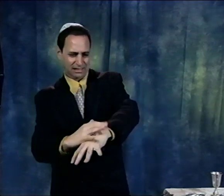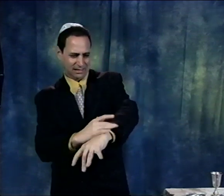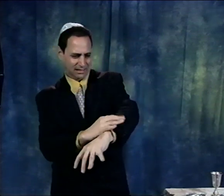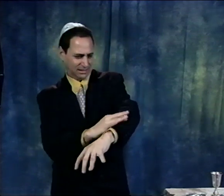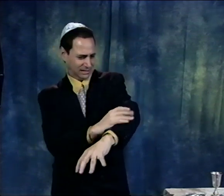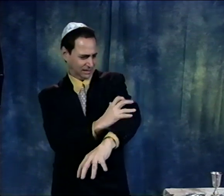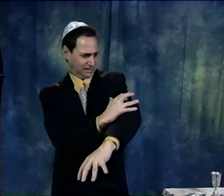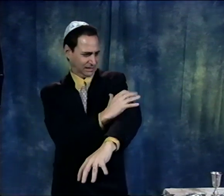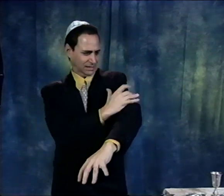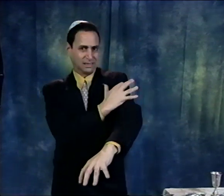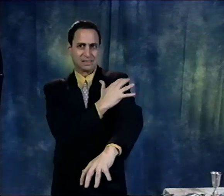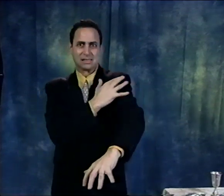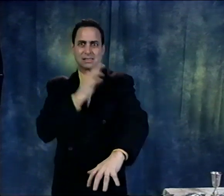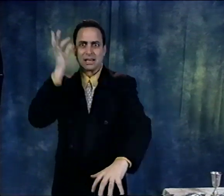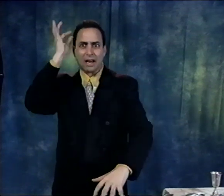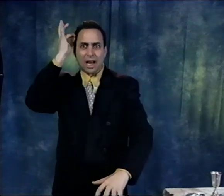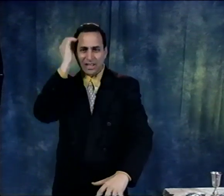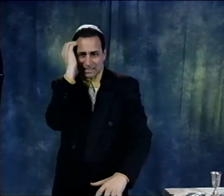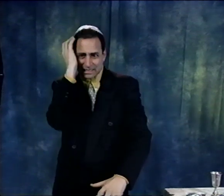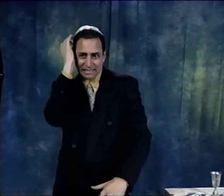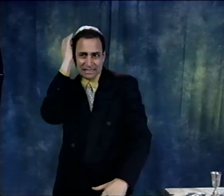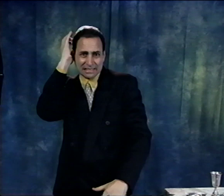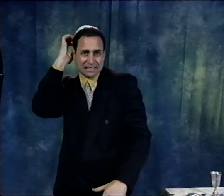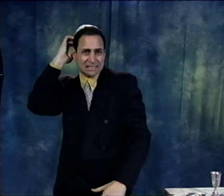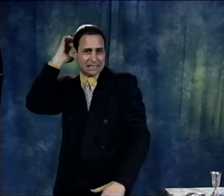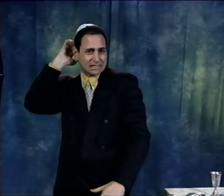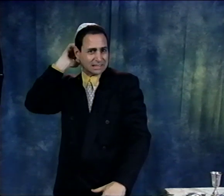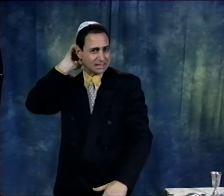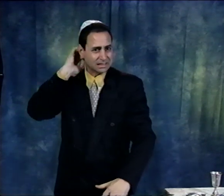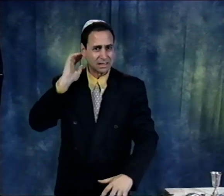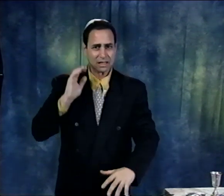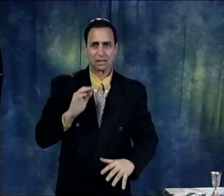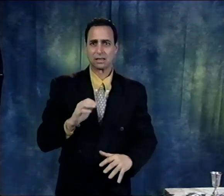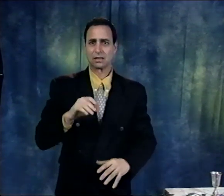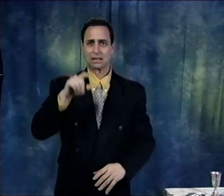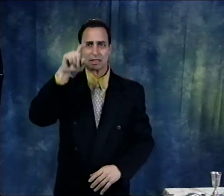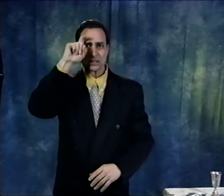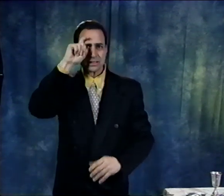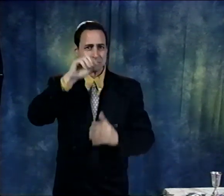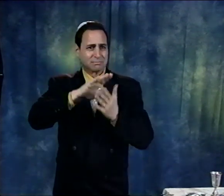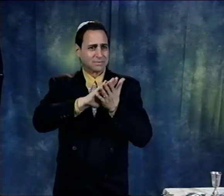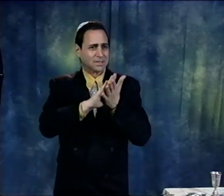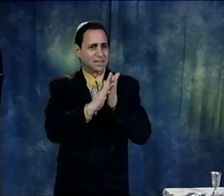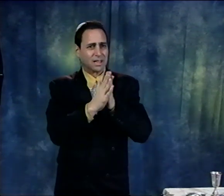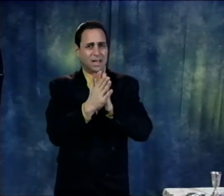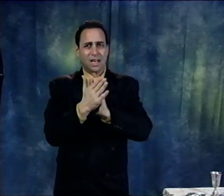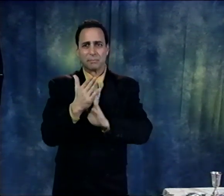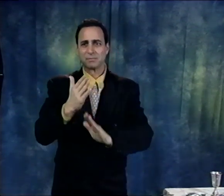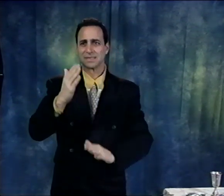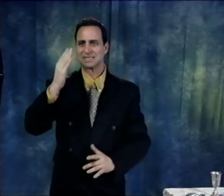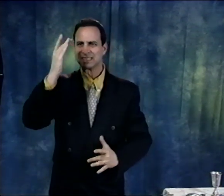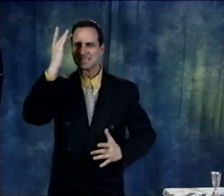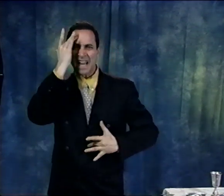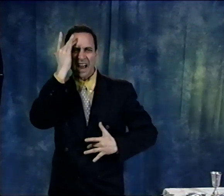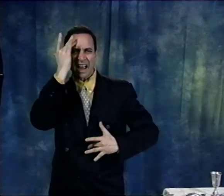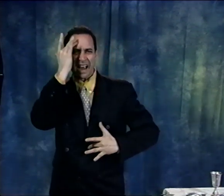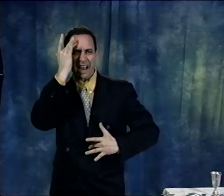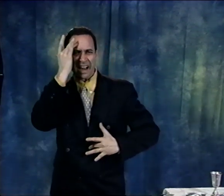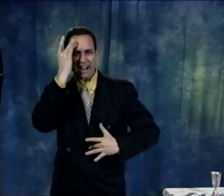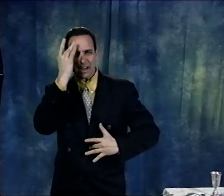into people's clothing and their hair. The Egyptians were sick